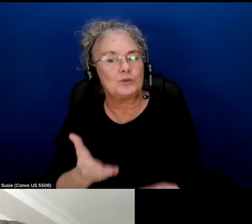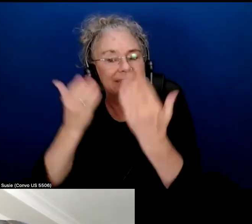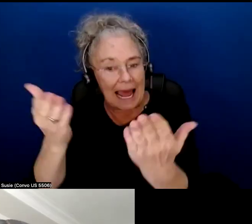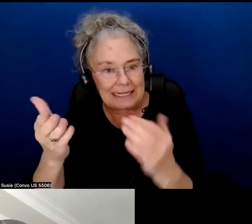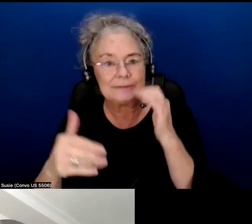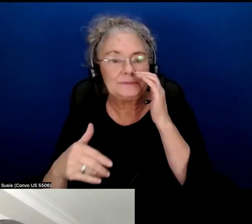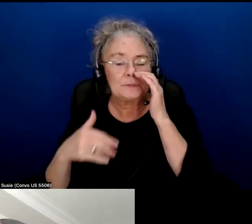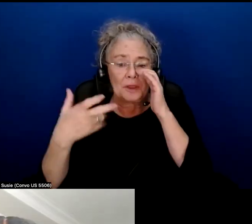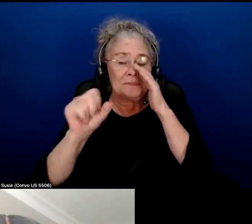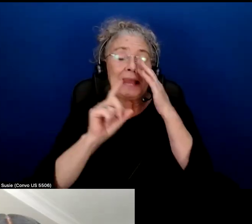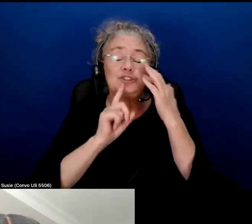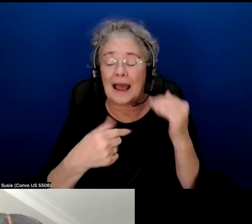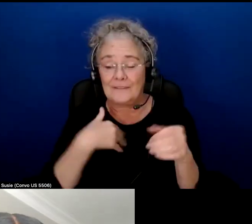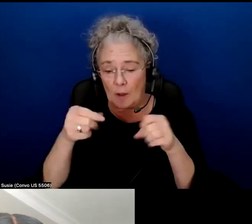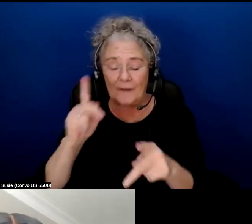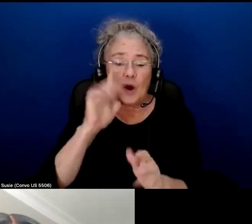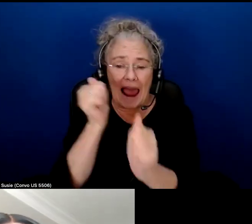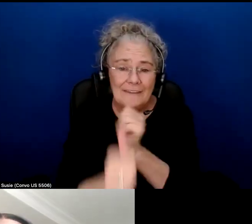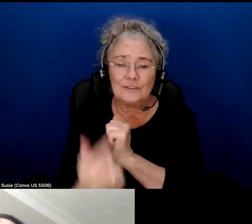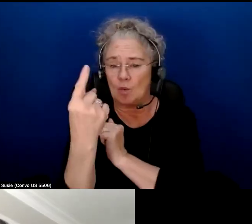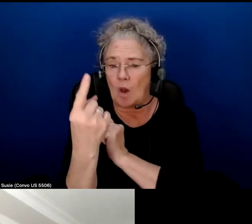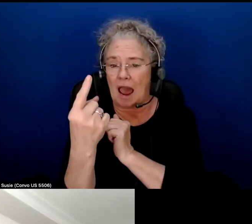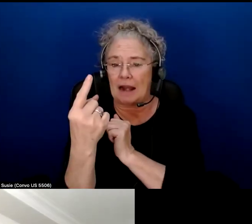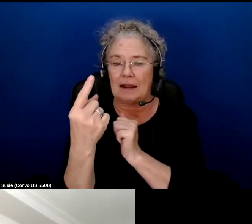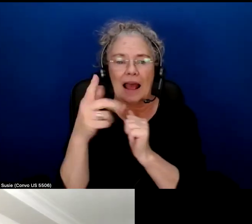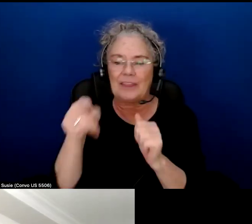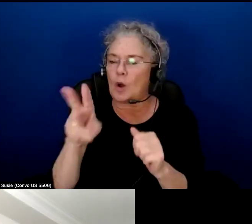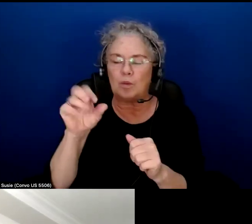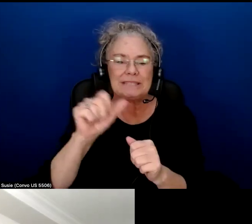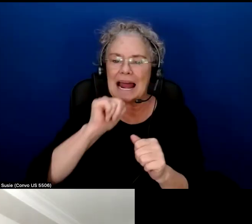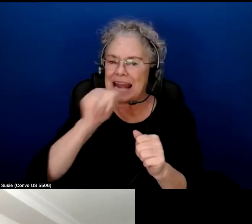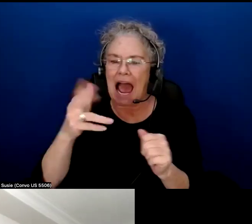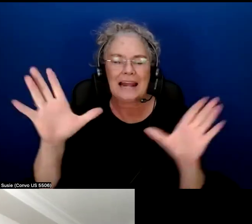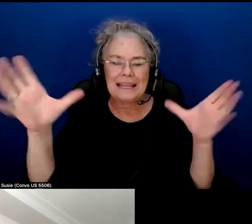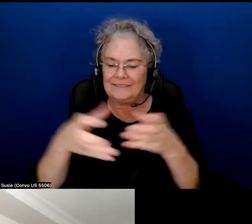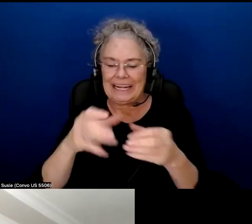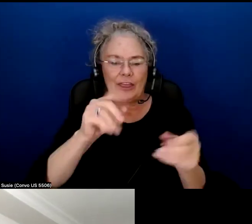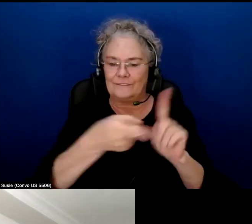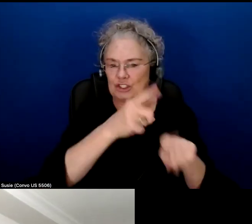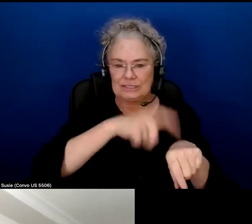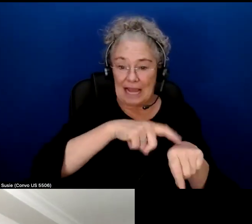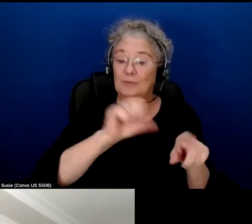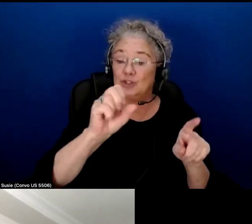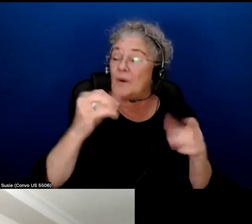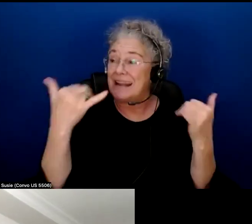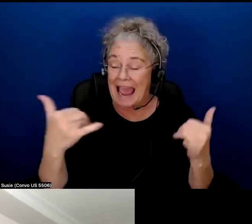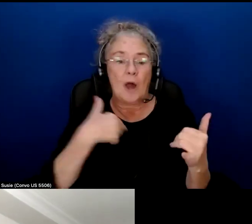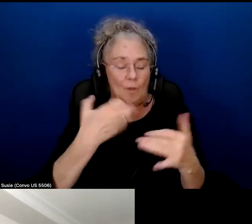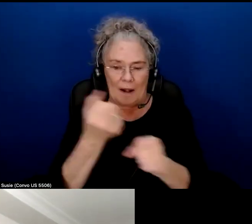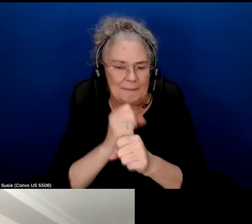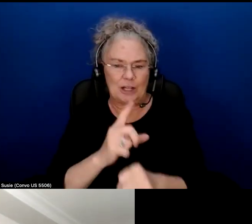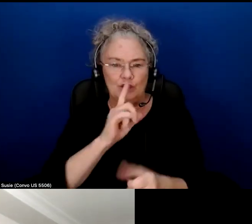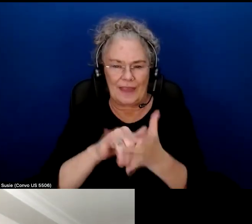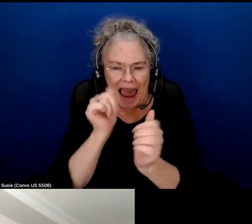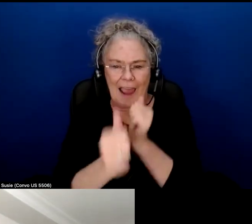an opportunity for everybody to, there was not a convening in this way the first time. And so since there is, we want to make sure that